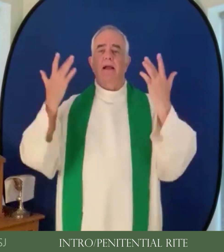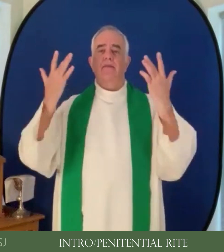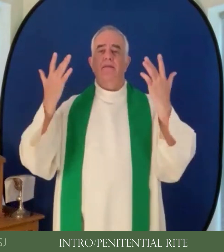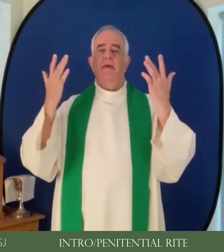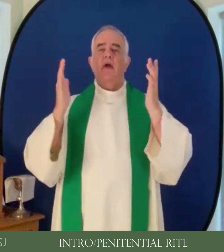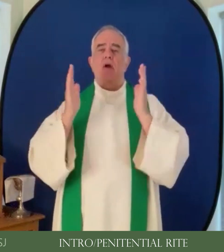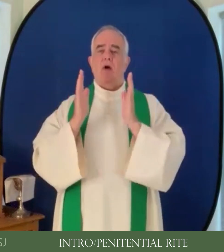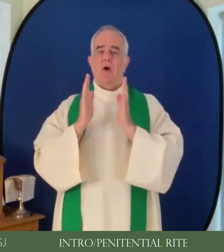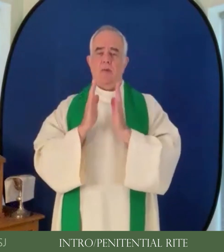life. Amen.